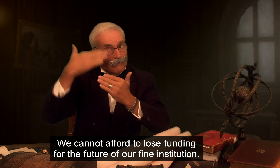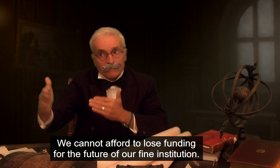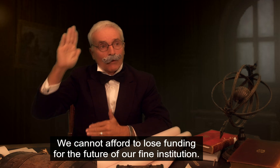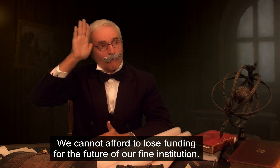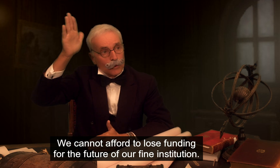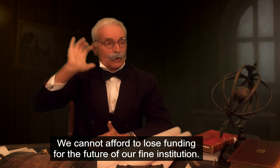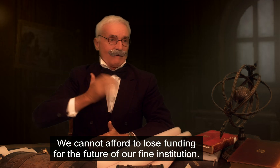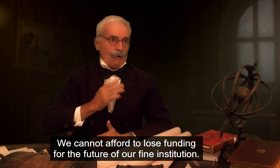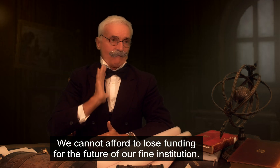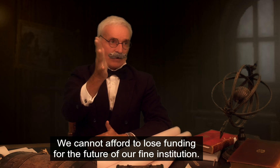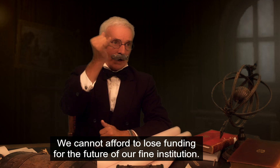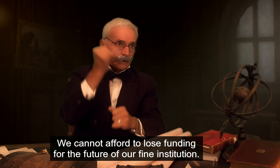the future of our fine institution.